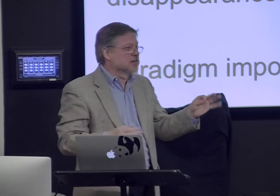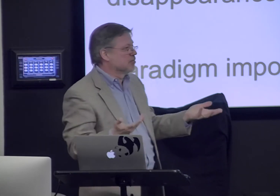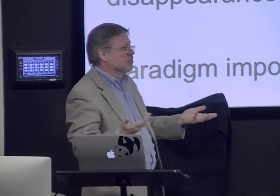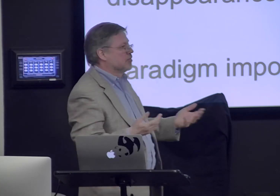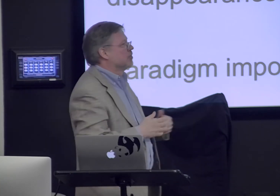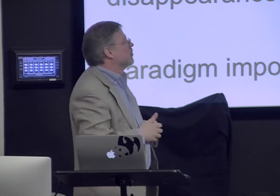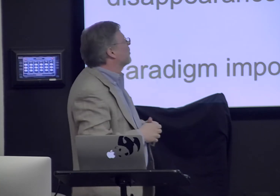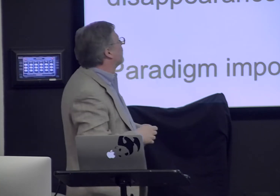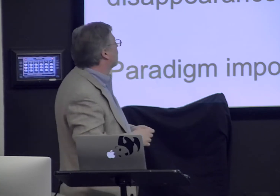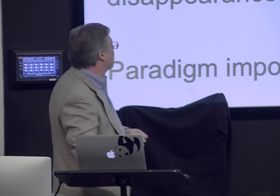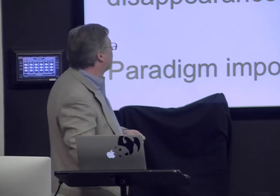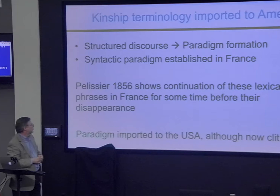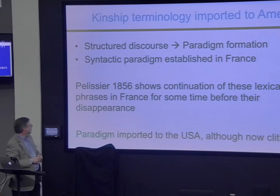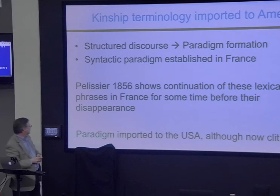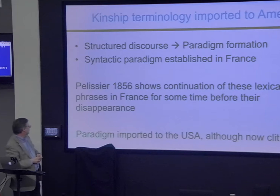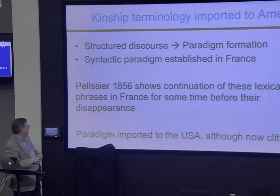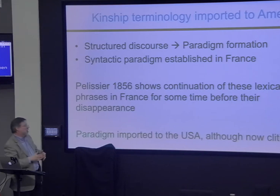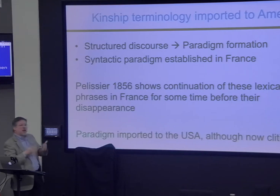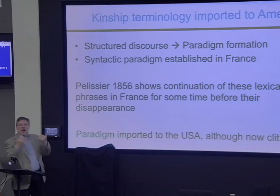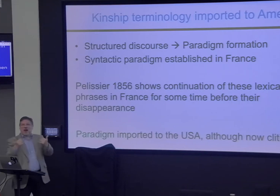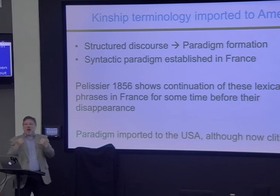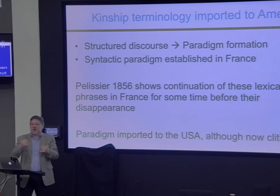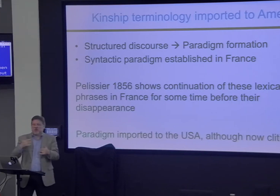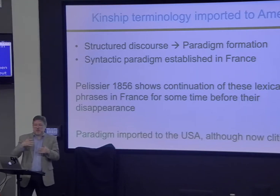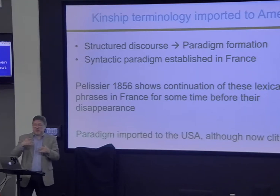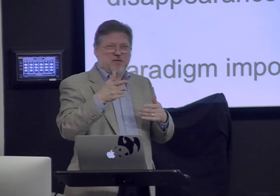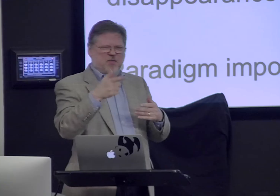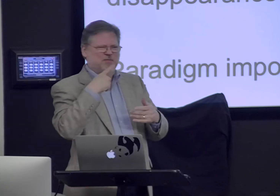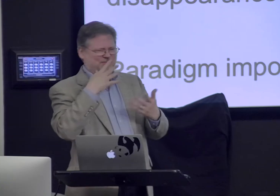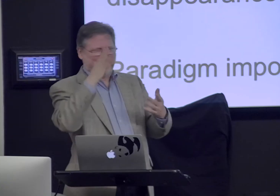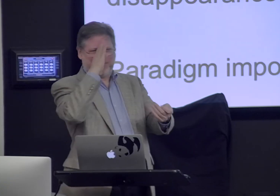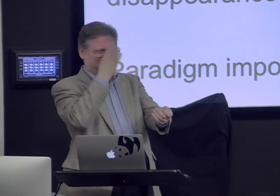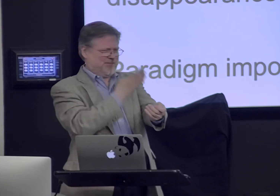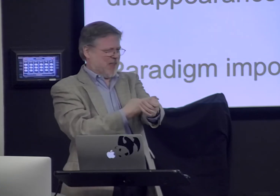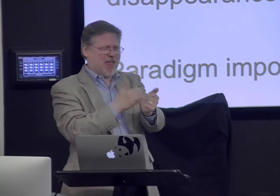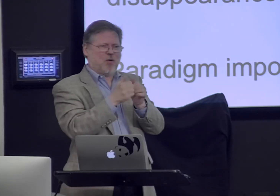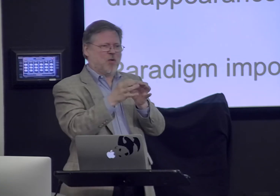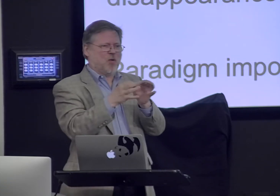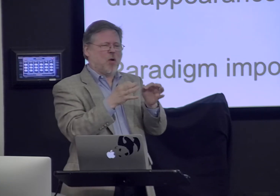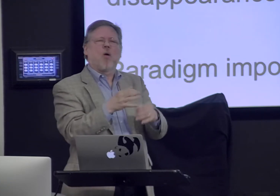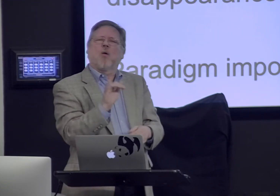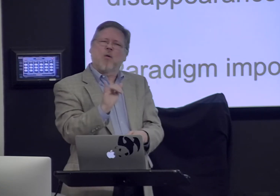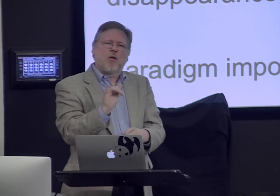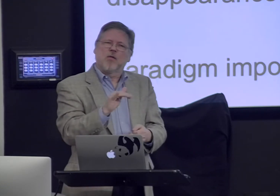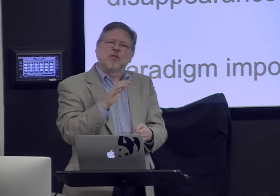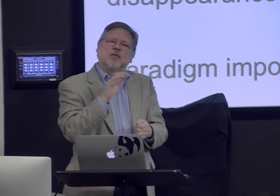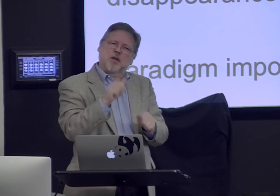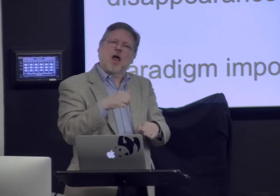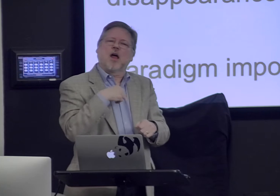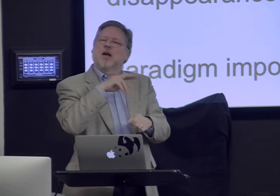used, but because it's no longer in the mental lexicons of signers in France now, we can say that that form has